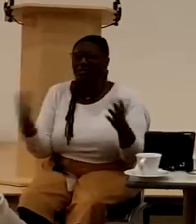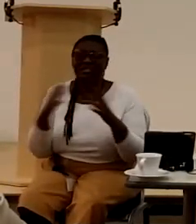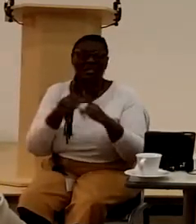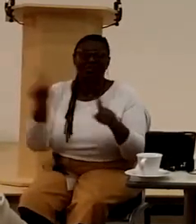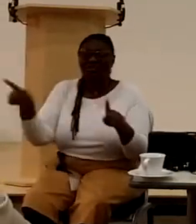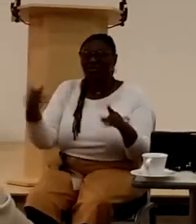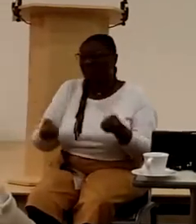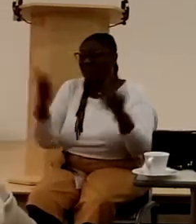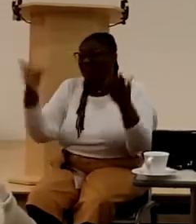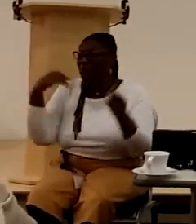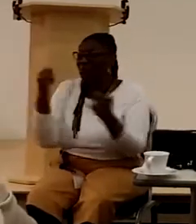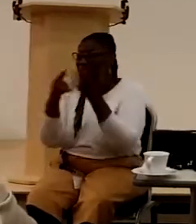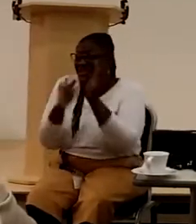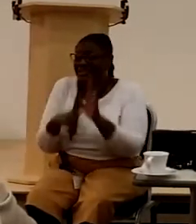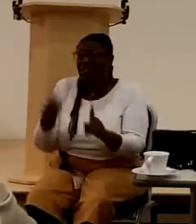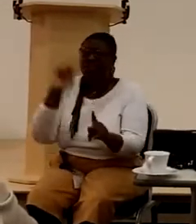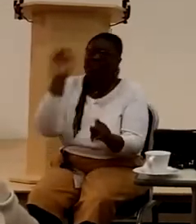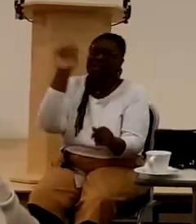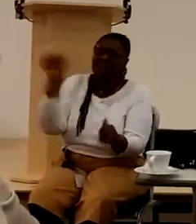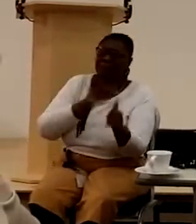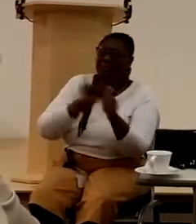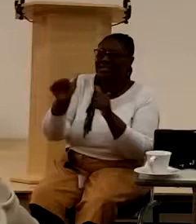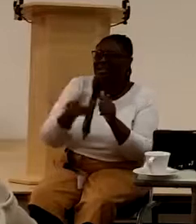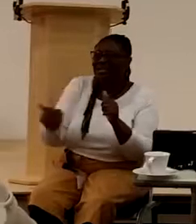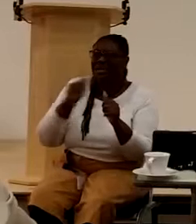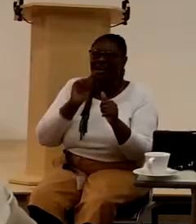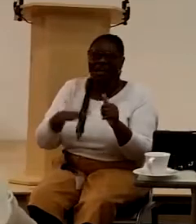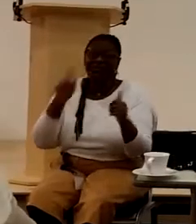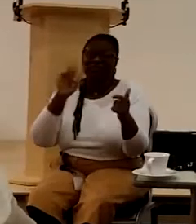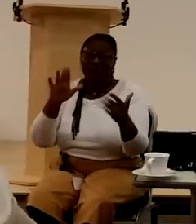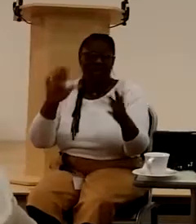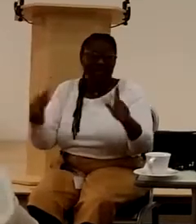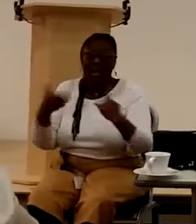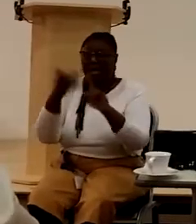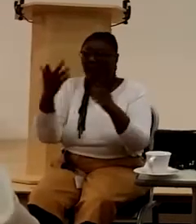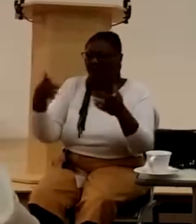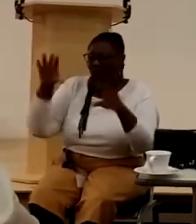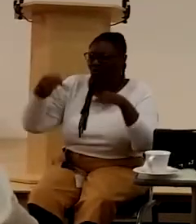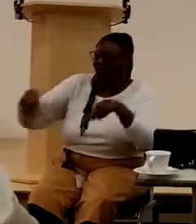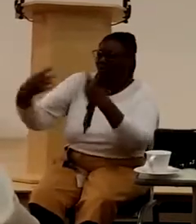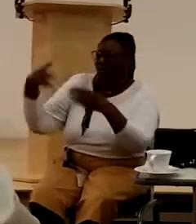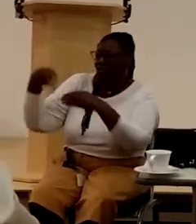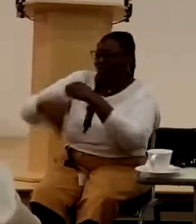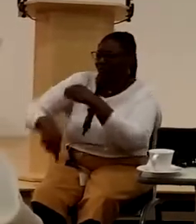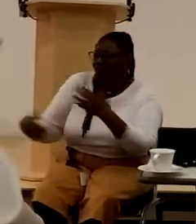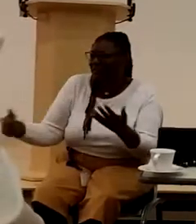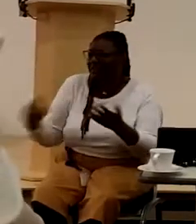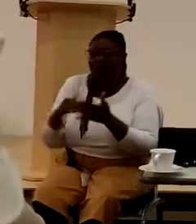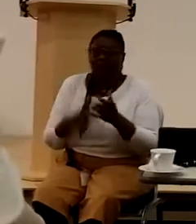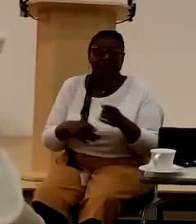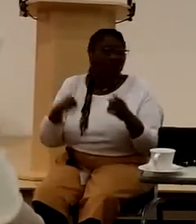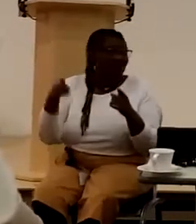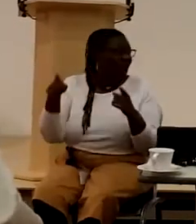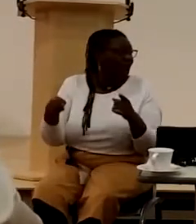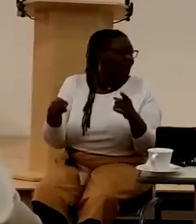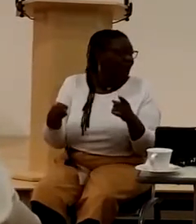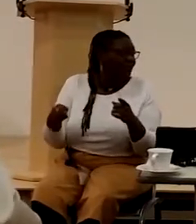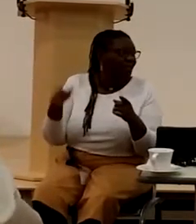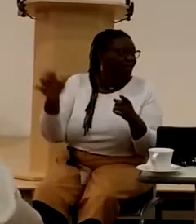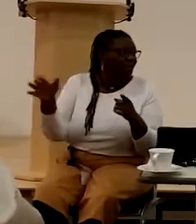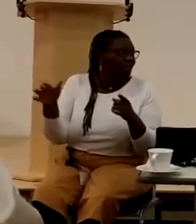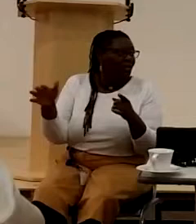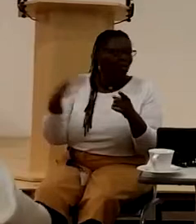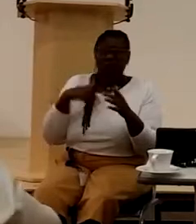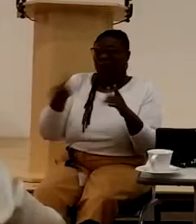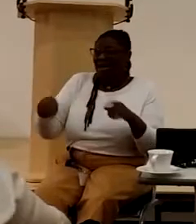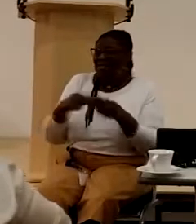your Saturday to planning how we can better fight the Tories and bring an end to austerity. And I think after a year like we've just